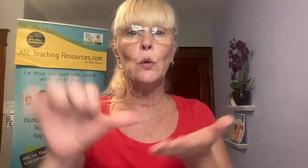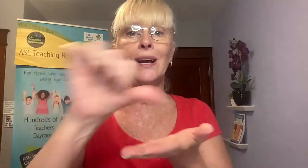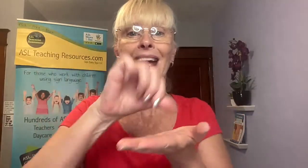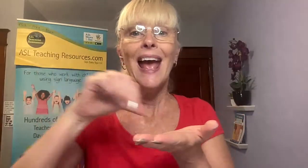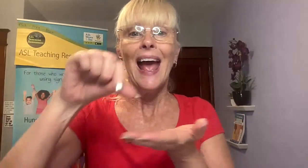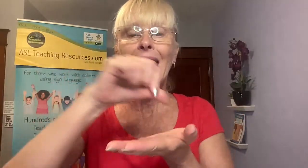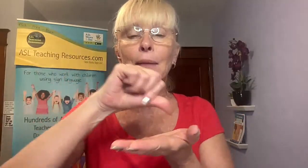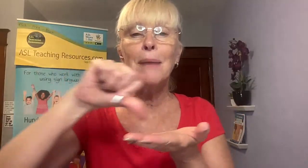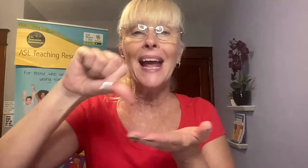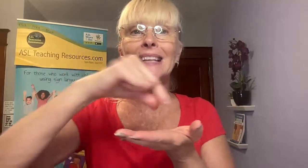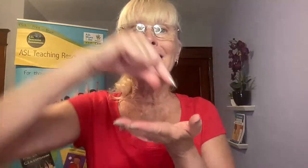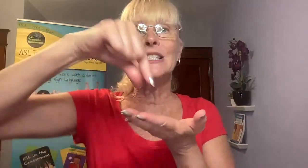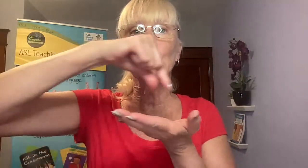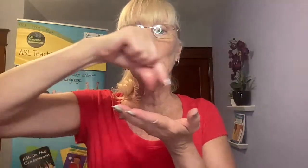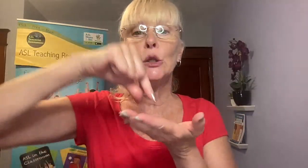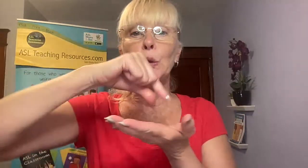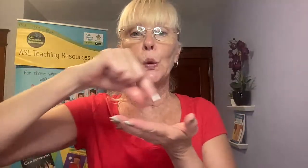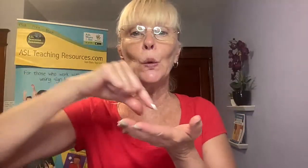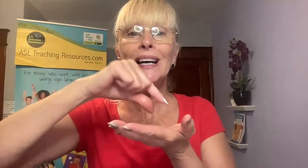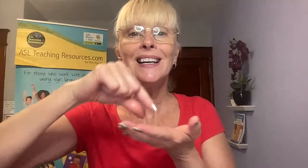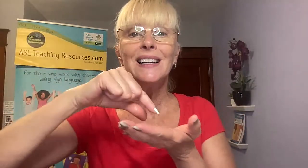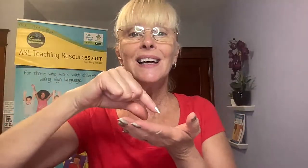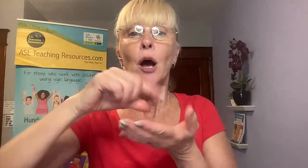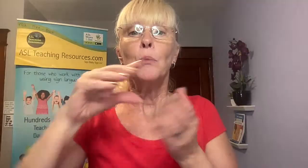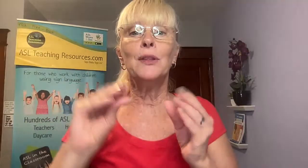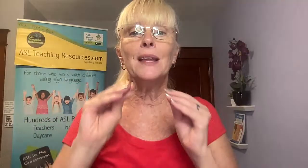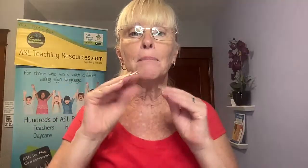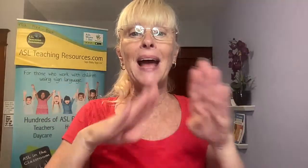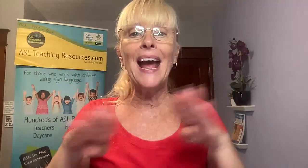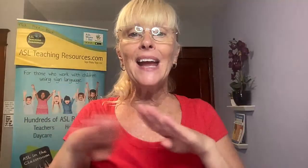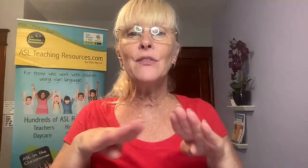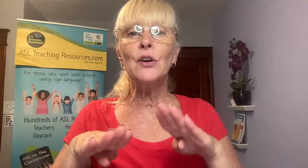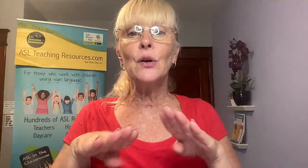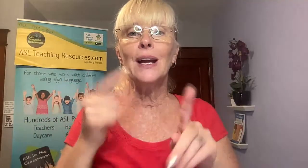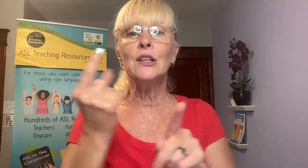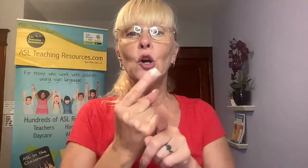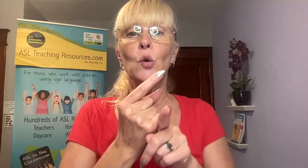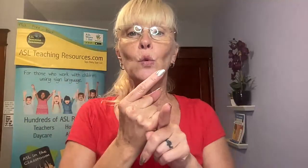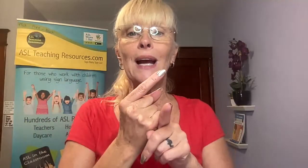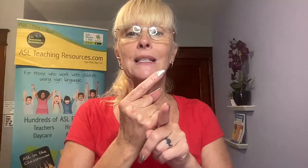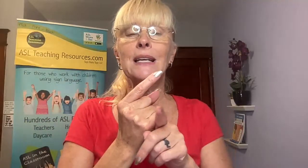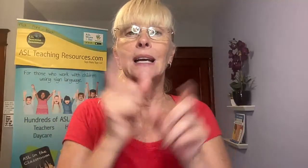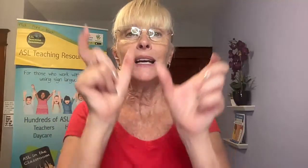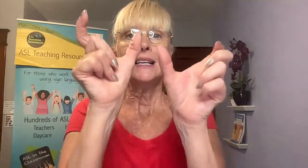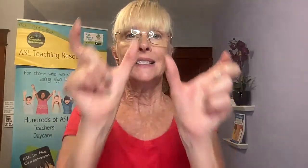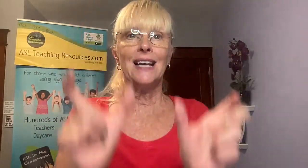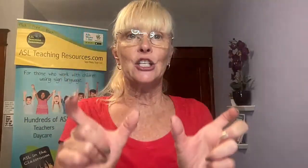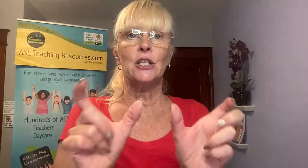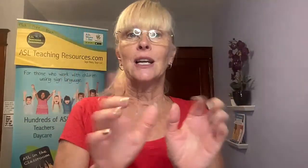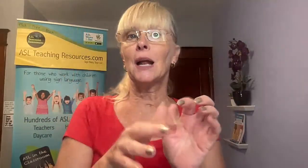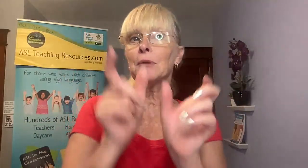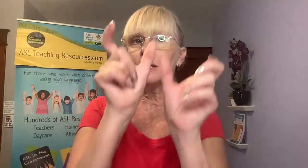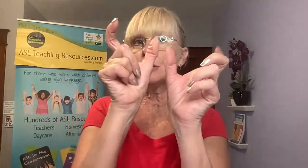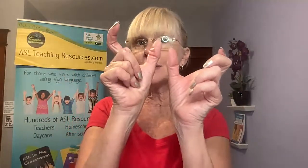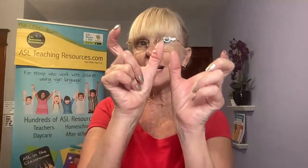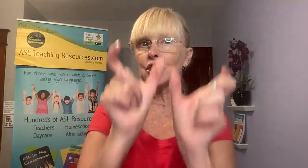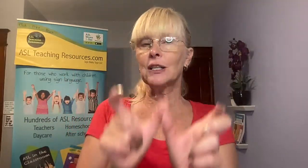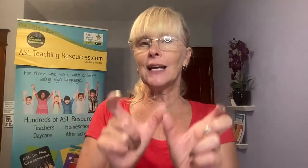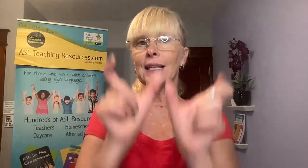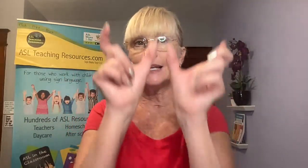sort and paste. That's glue. Put the behavior in the correct section. And I'm going to do section like